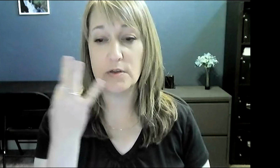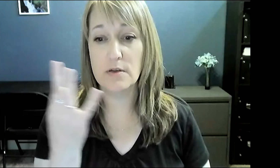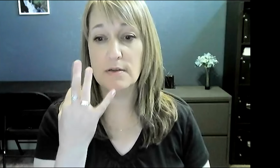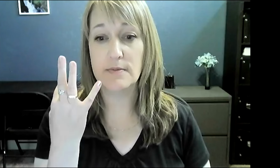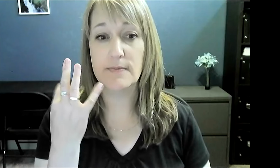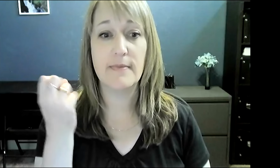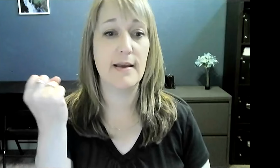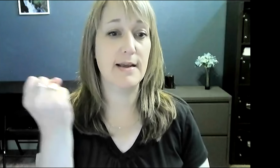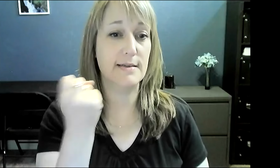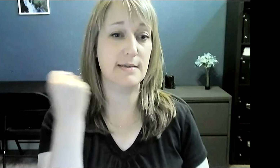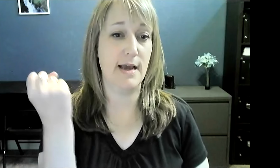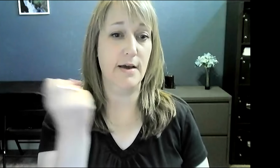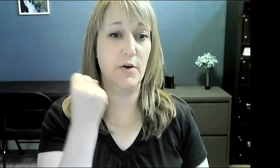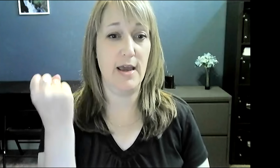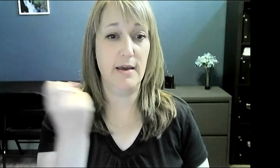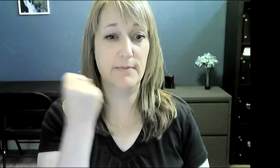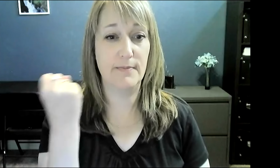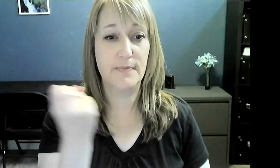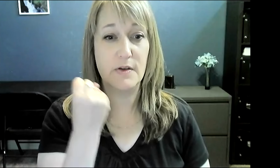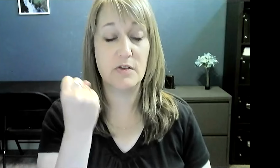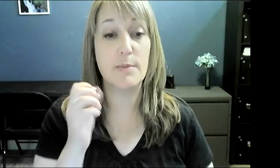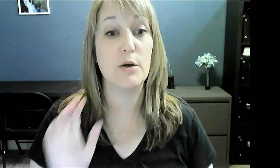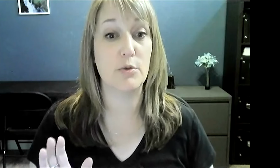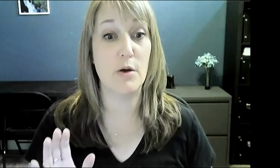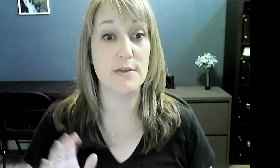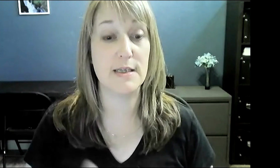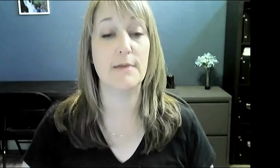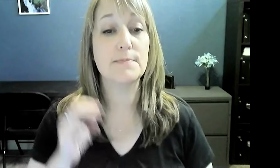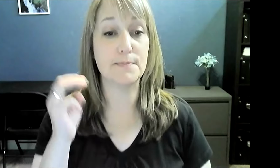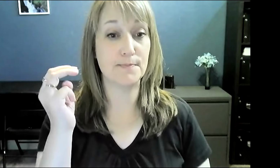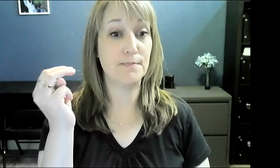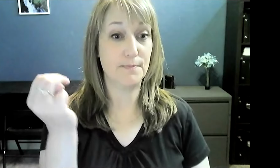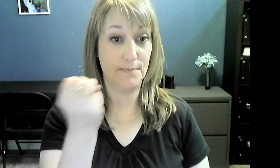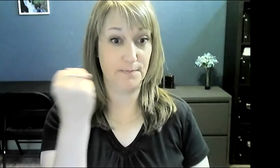circled, and Saturday. So let me go through all those again.